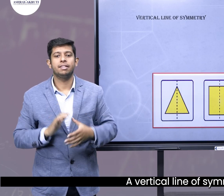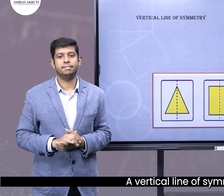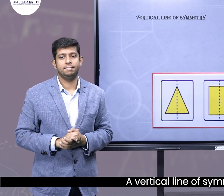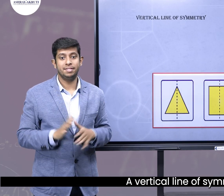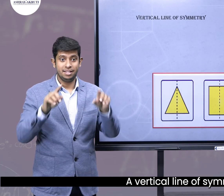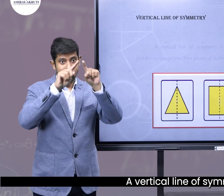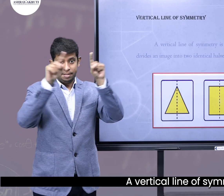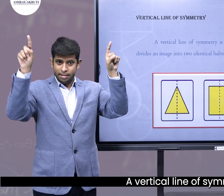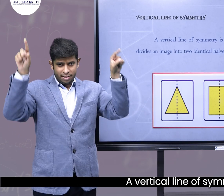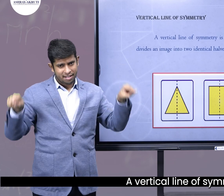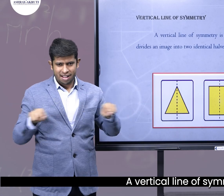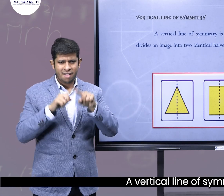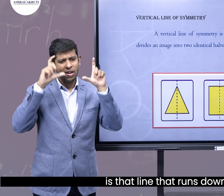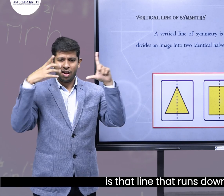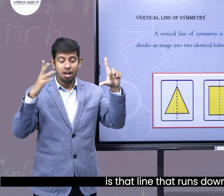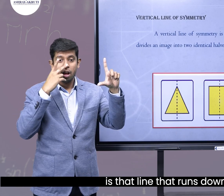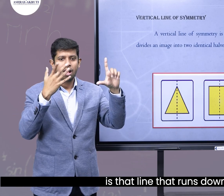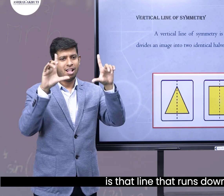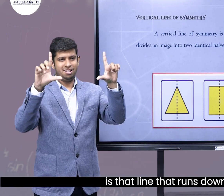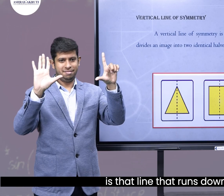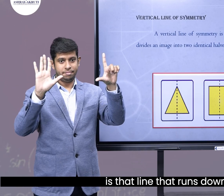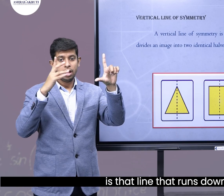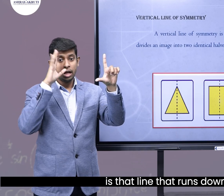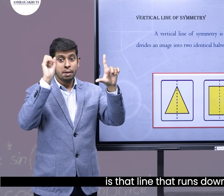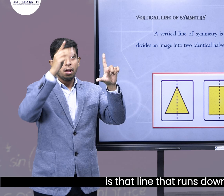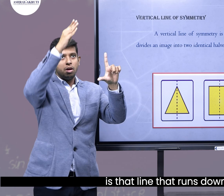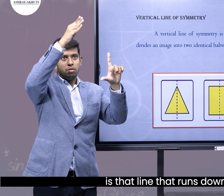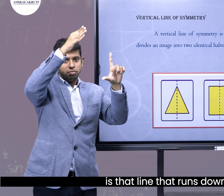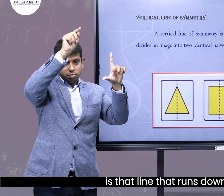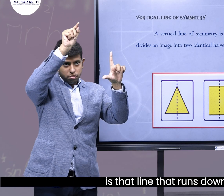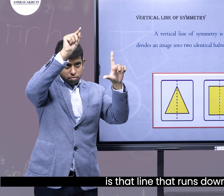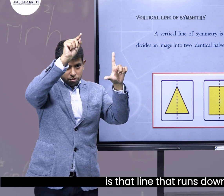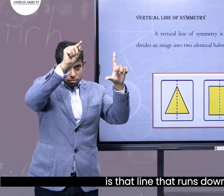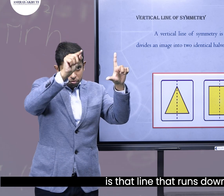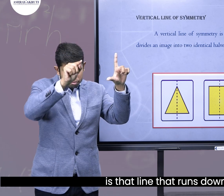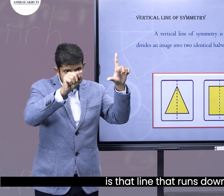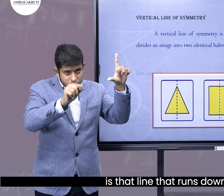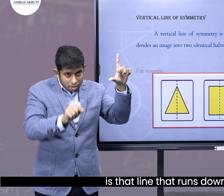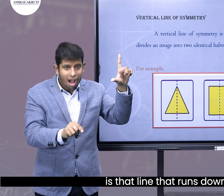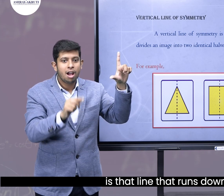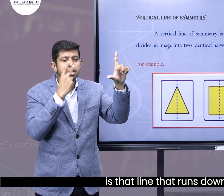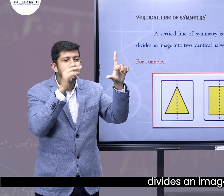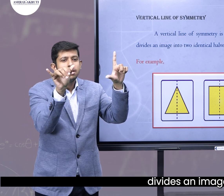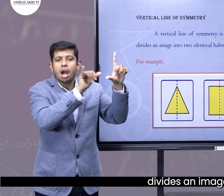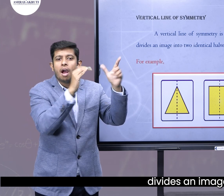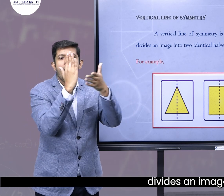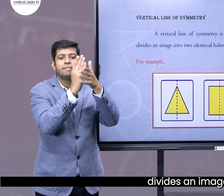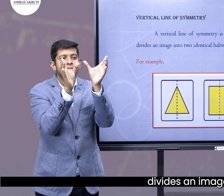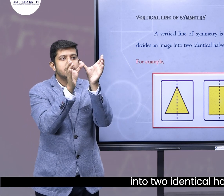A vertical line of symmetry is that line that runs down vertically, divides an image into